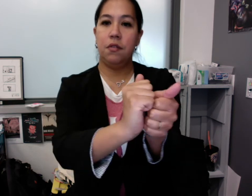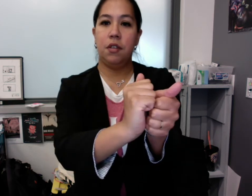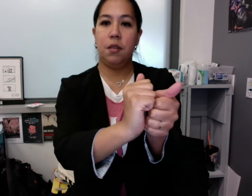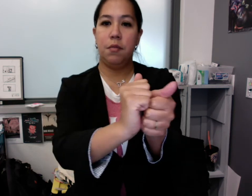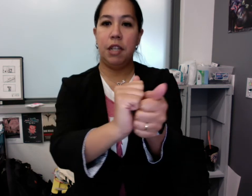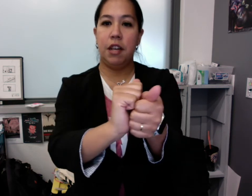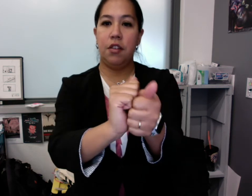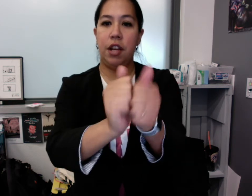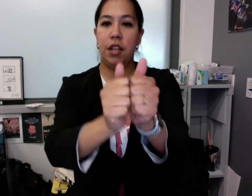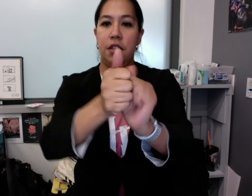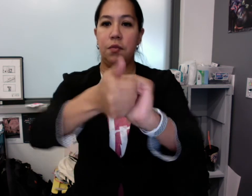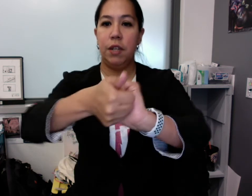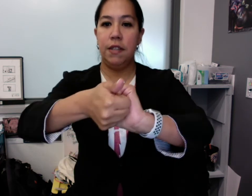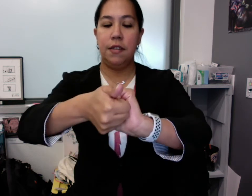come together, and then twist.